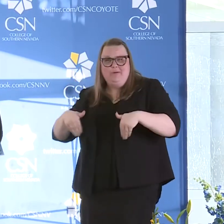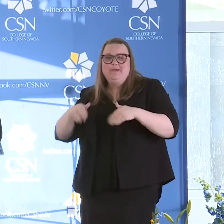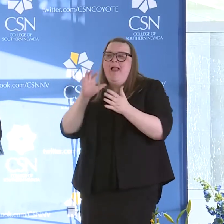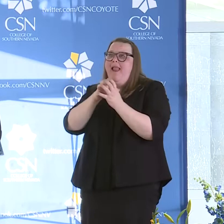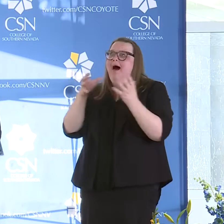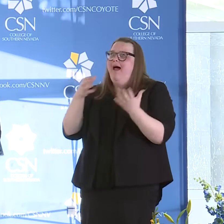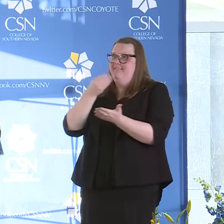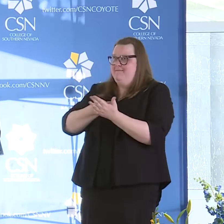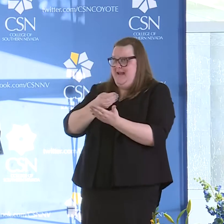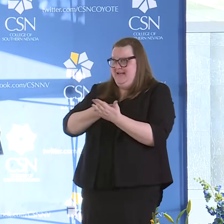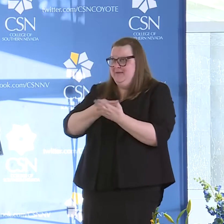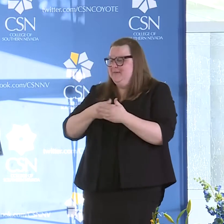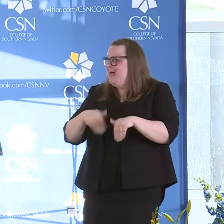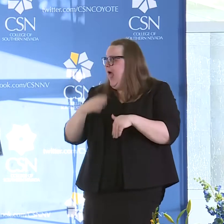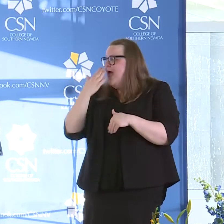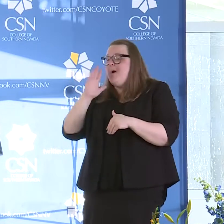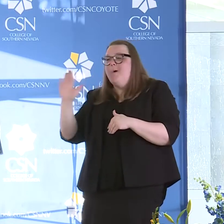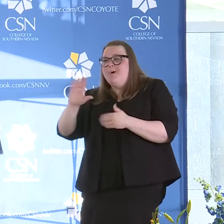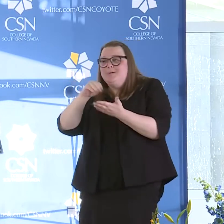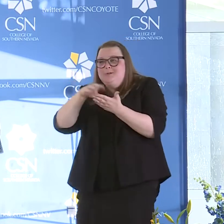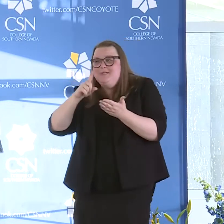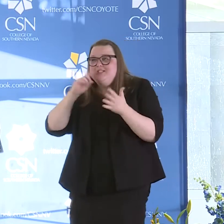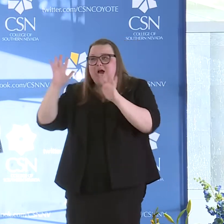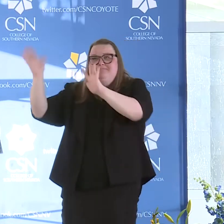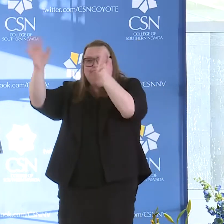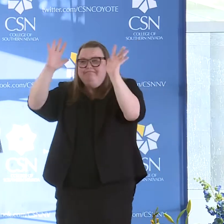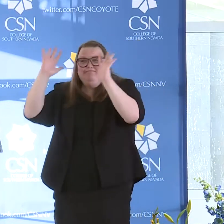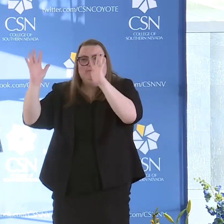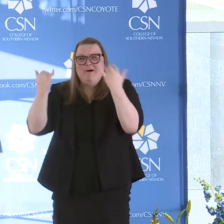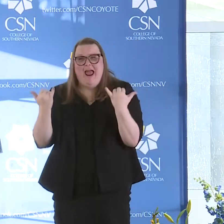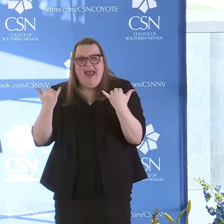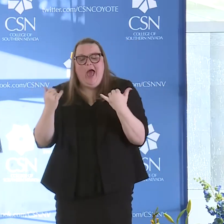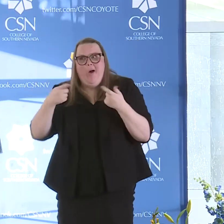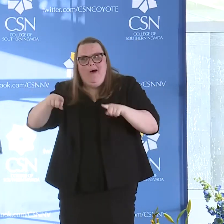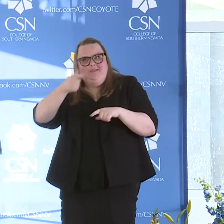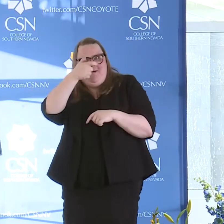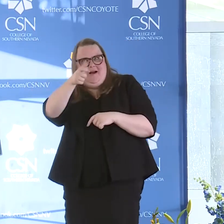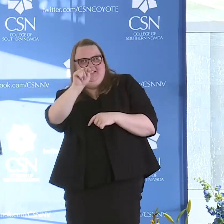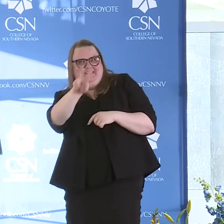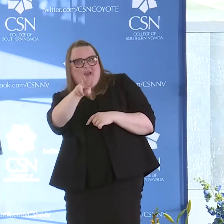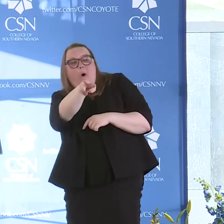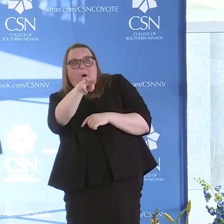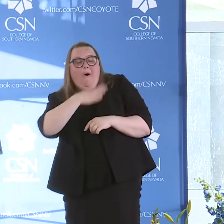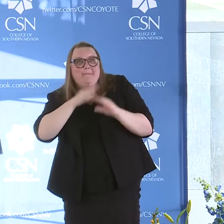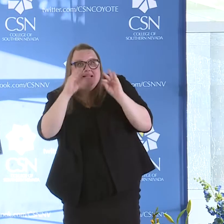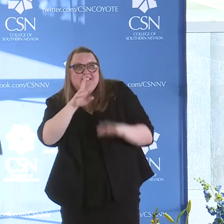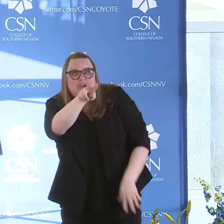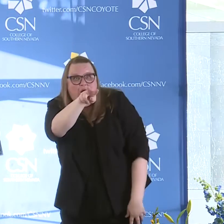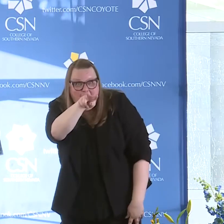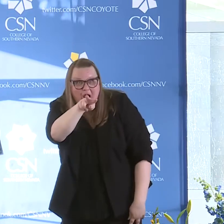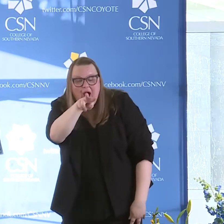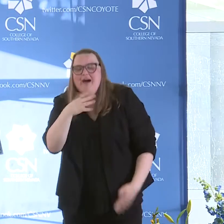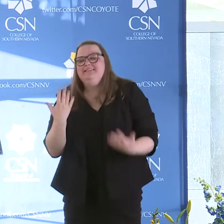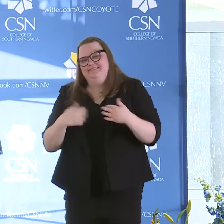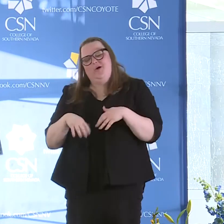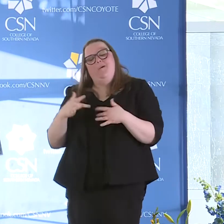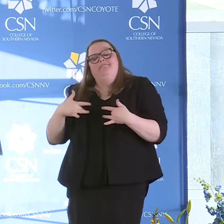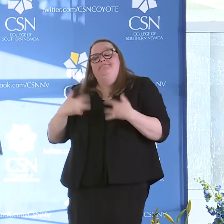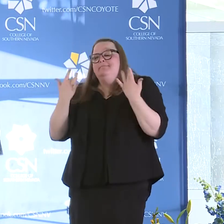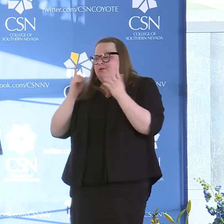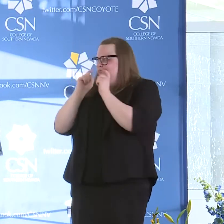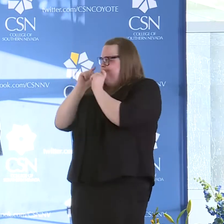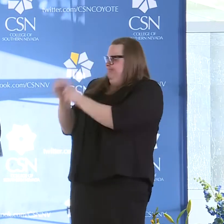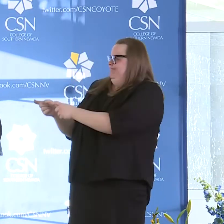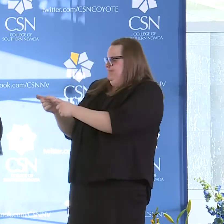of money. And I know your students are cheering at home right now as they're watching television. We're so delighted to award you this